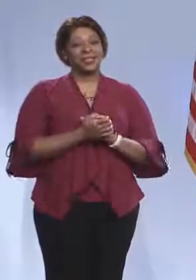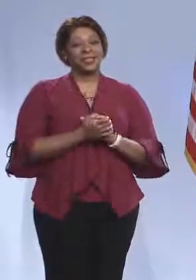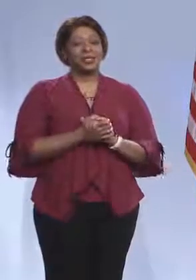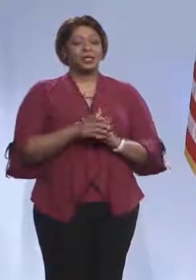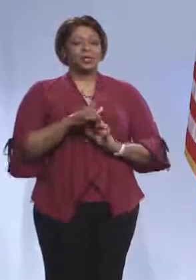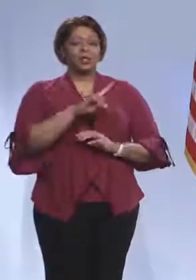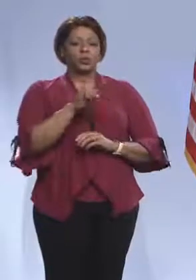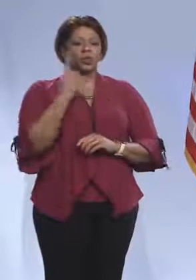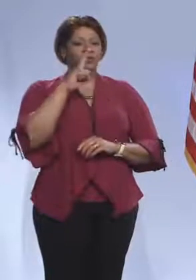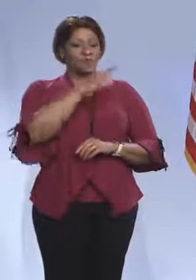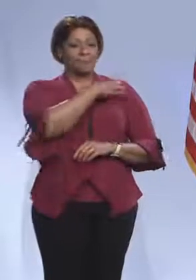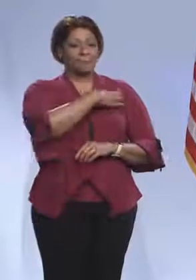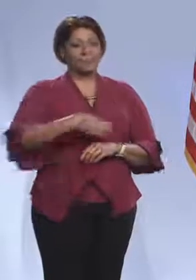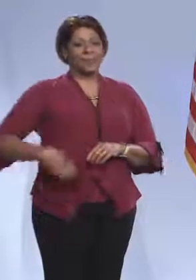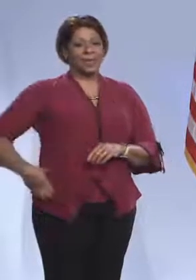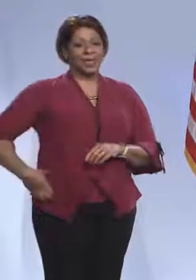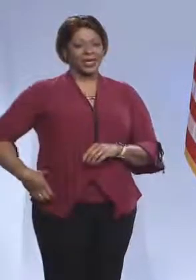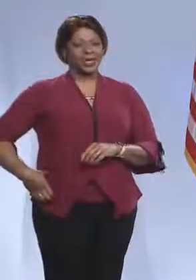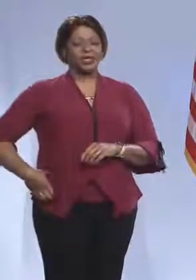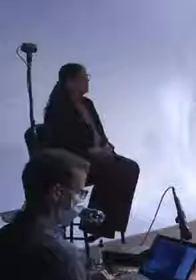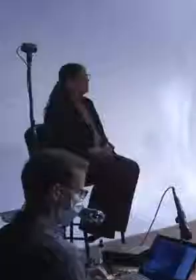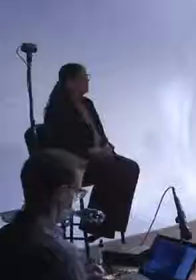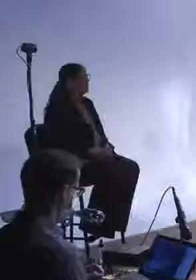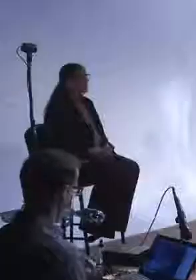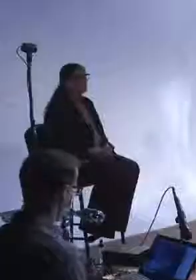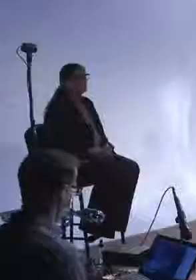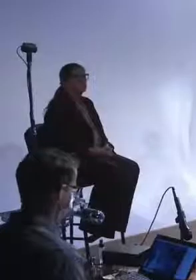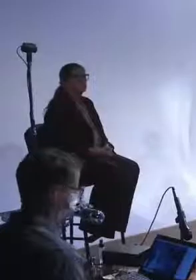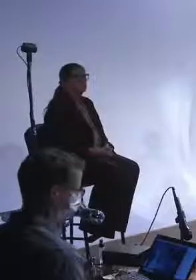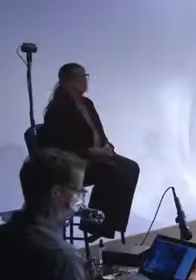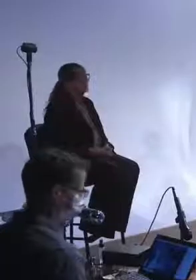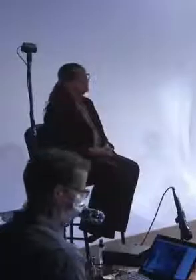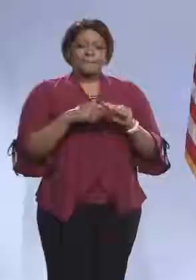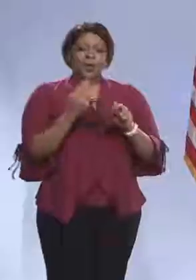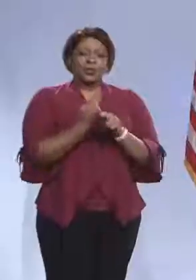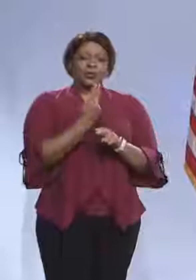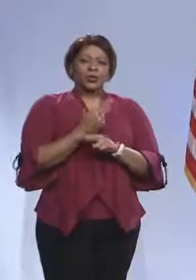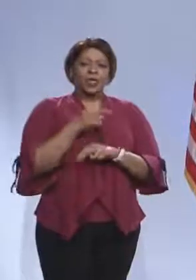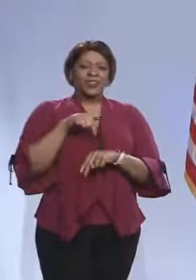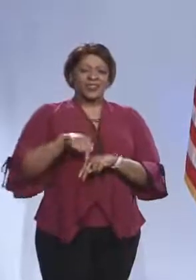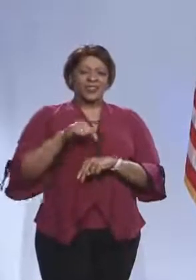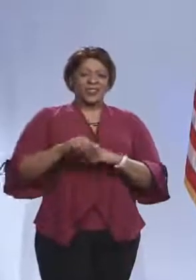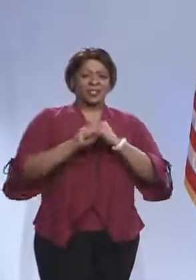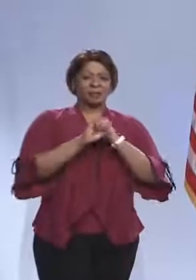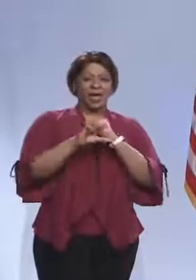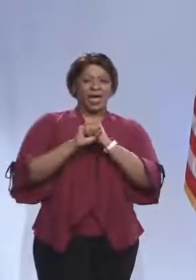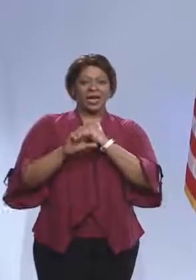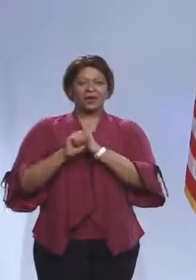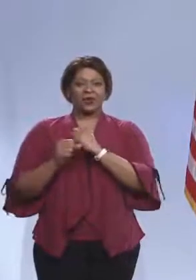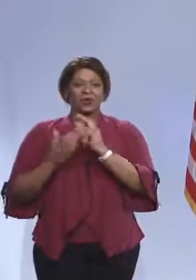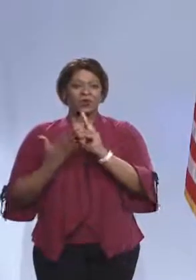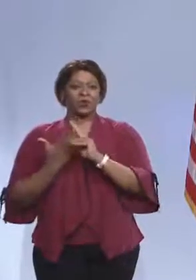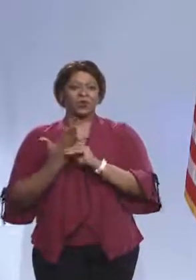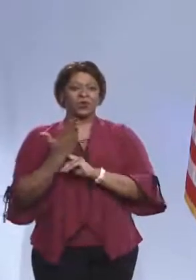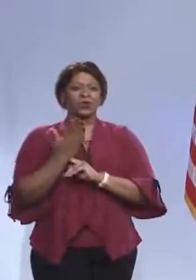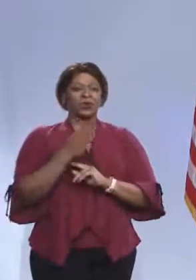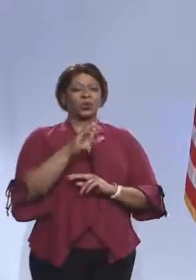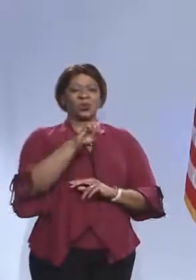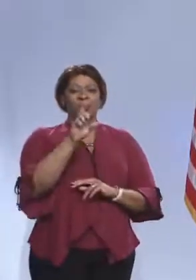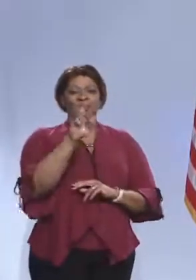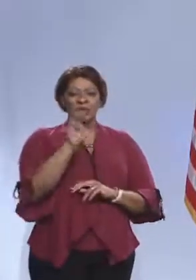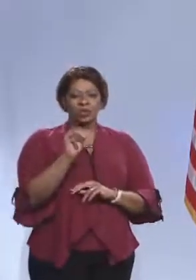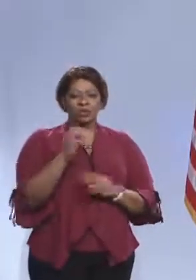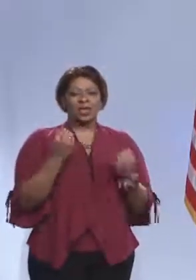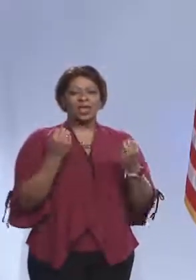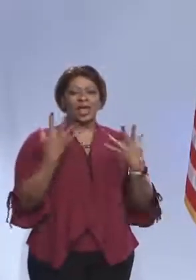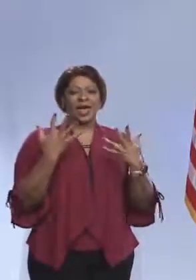a question for the mayor. Can you talk about using this platform Zoom, because there are a lot of issues